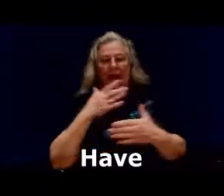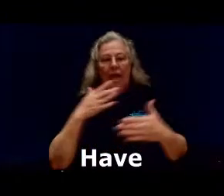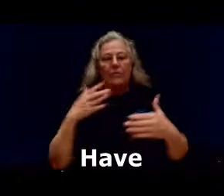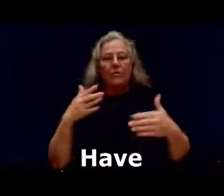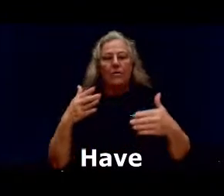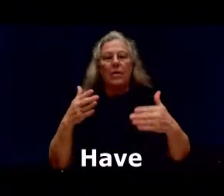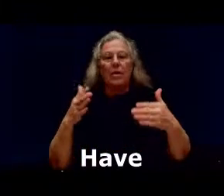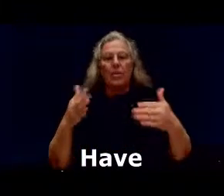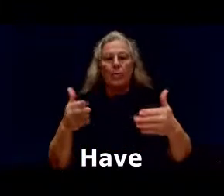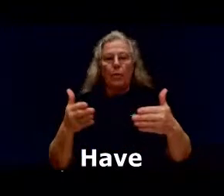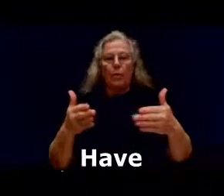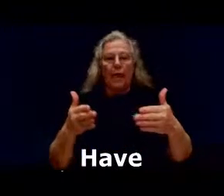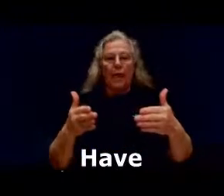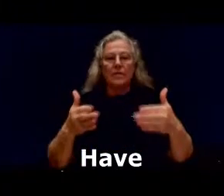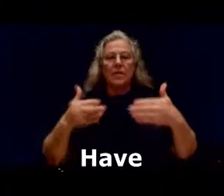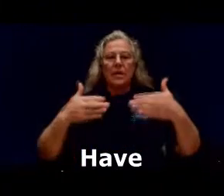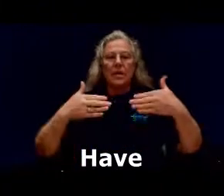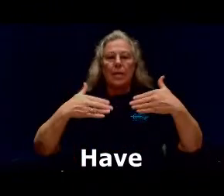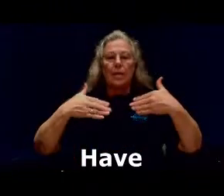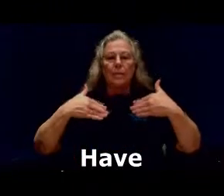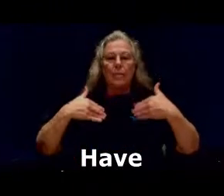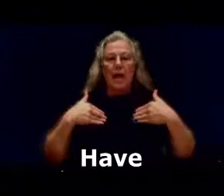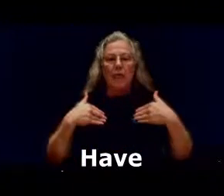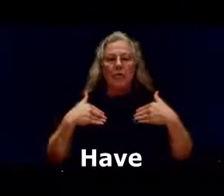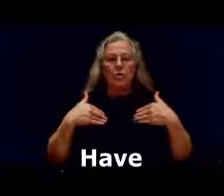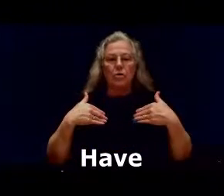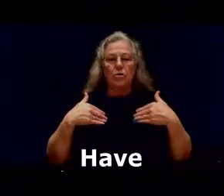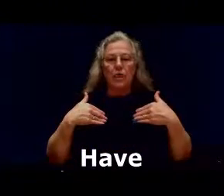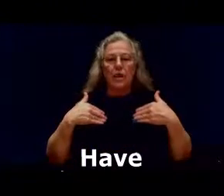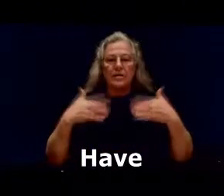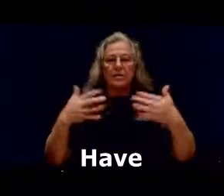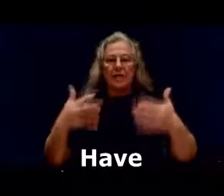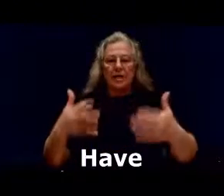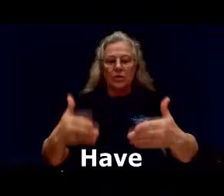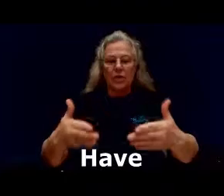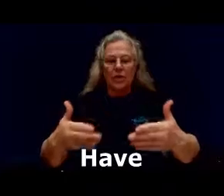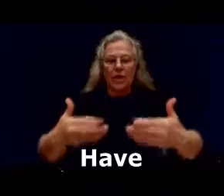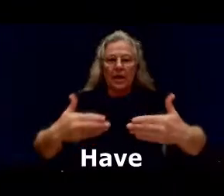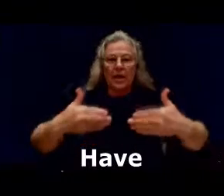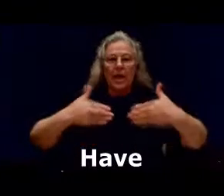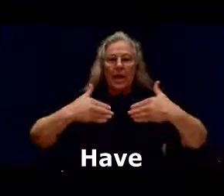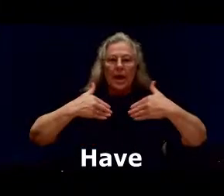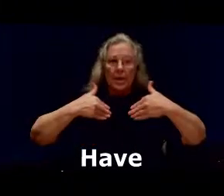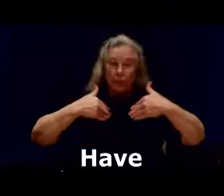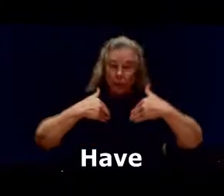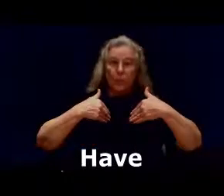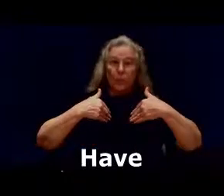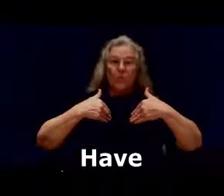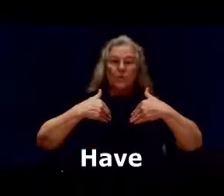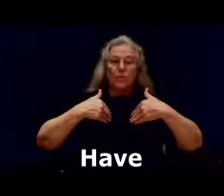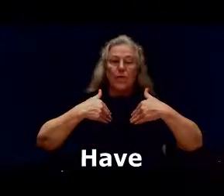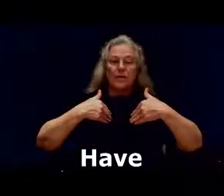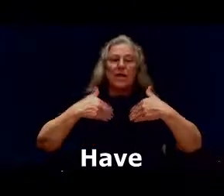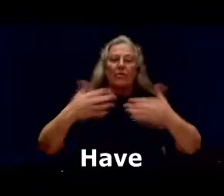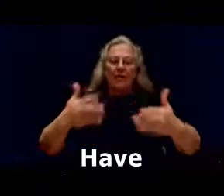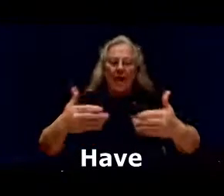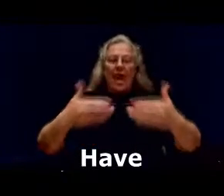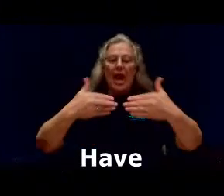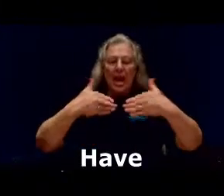Have, both hands coming back onto your chest. It's like it's over here and I'm going to bring it to myself.